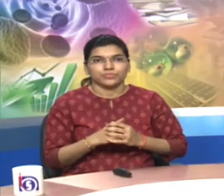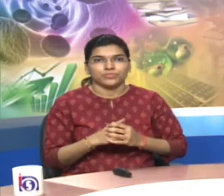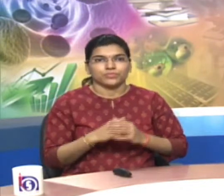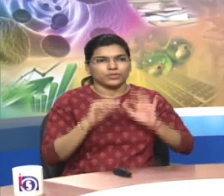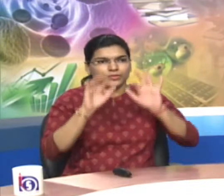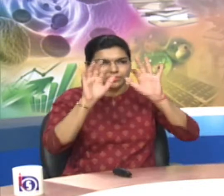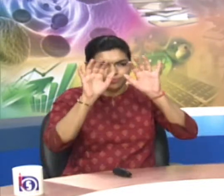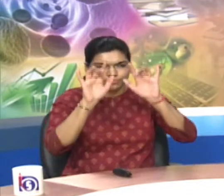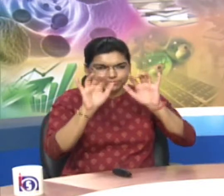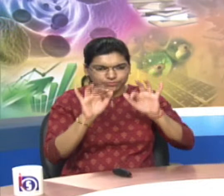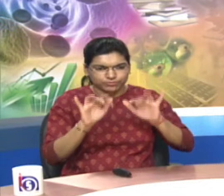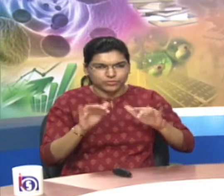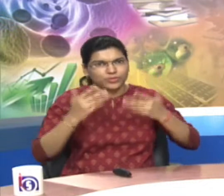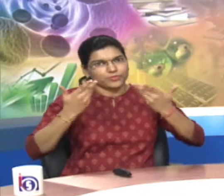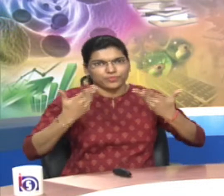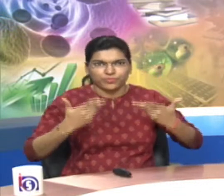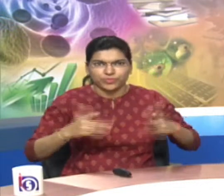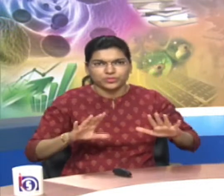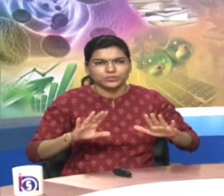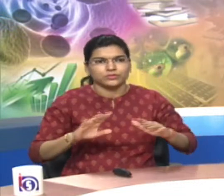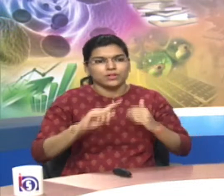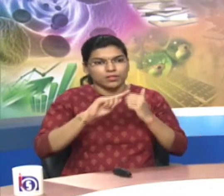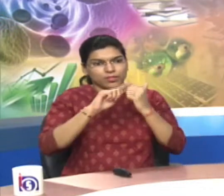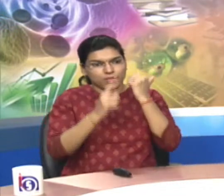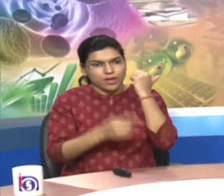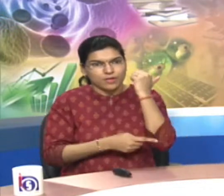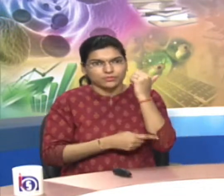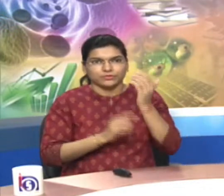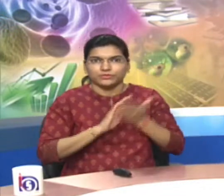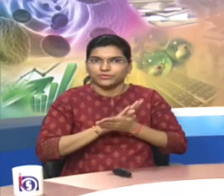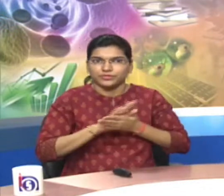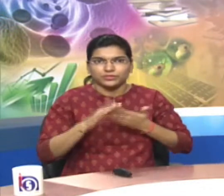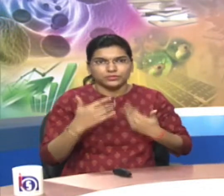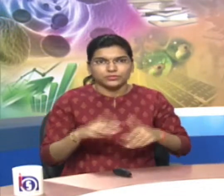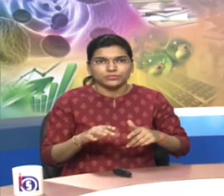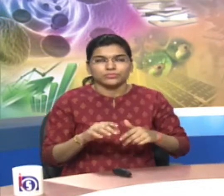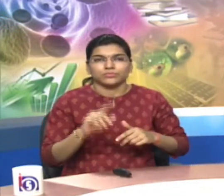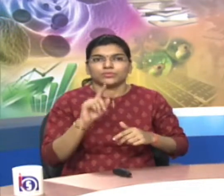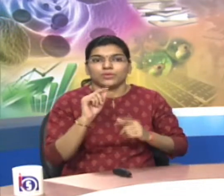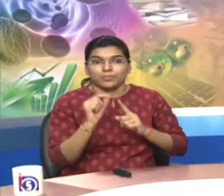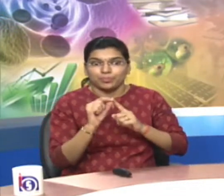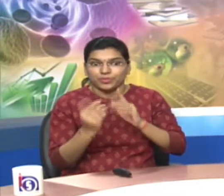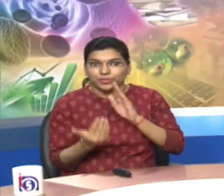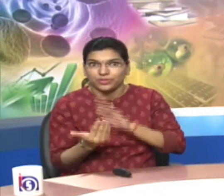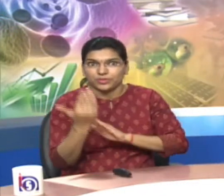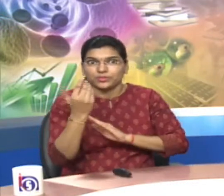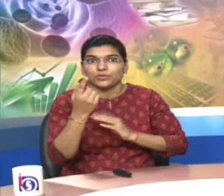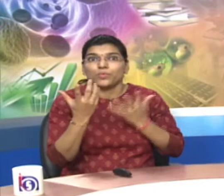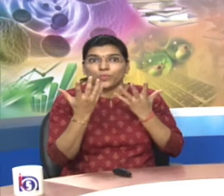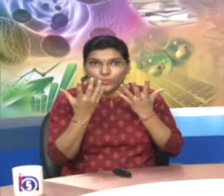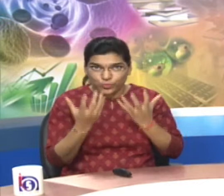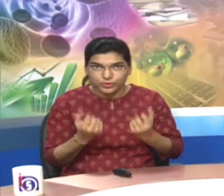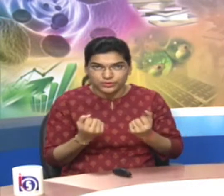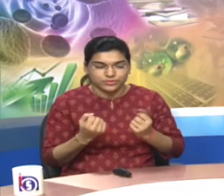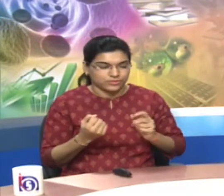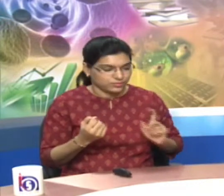document. And at last, when our activity is done and we want to take print out, then we